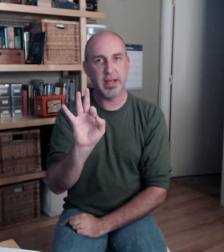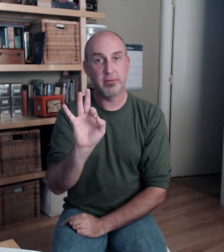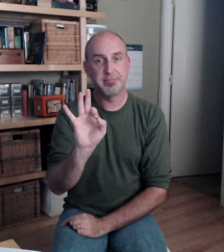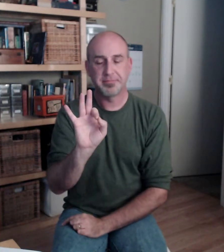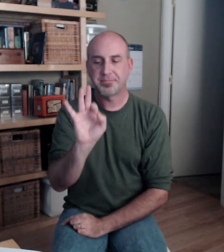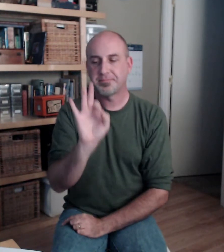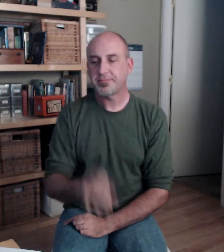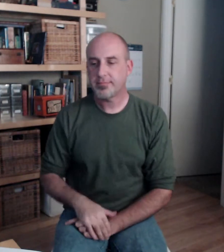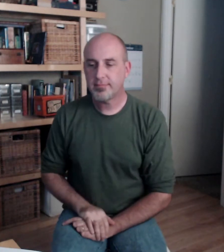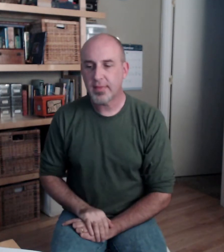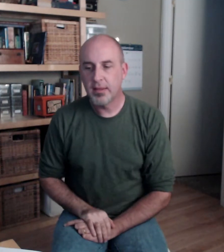out.